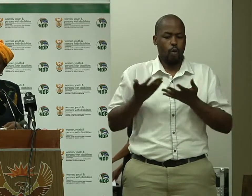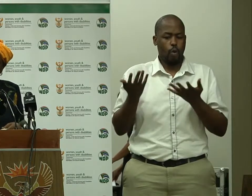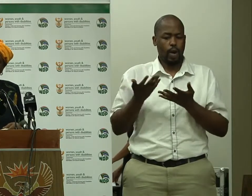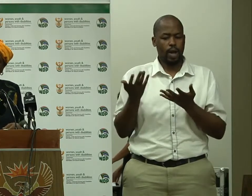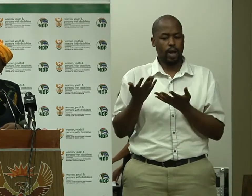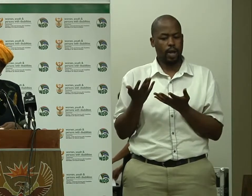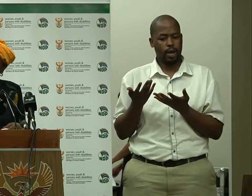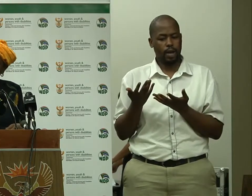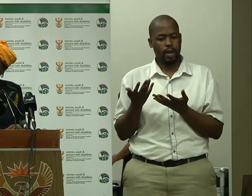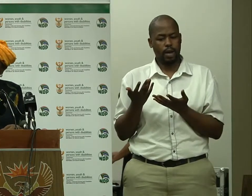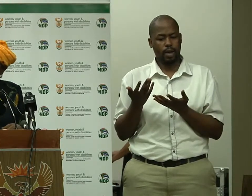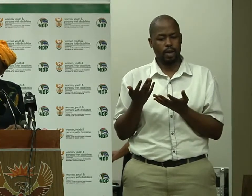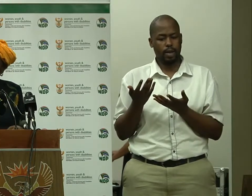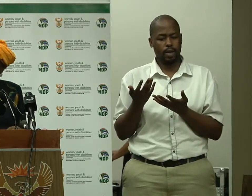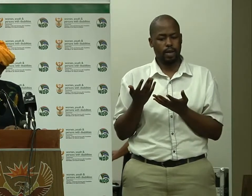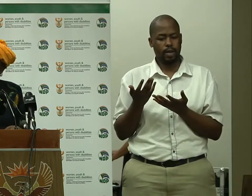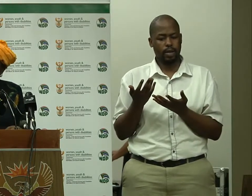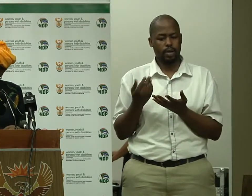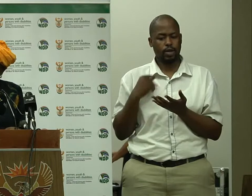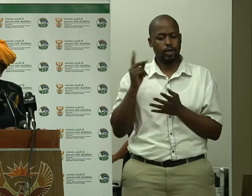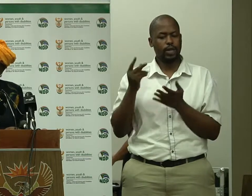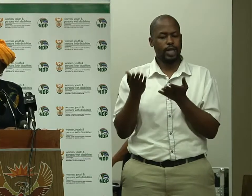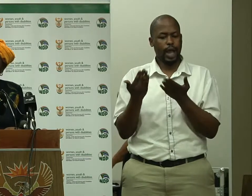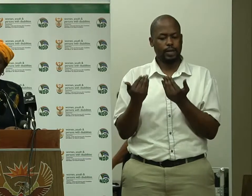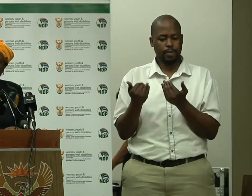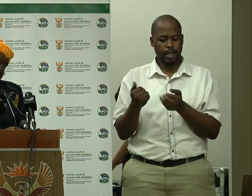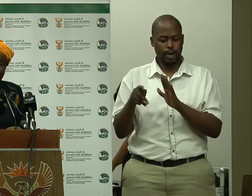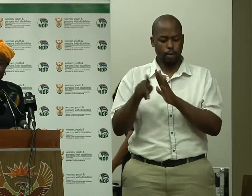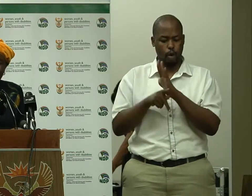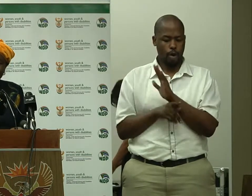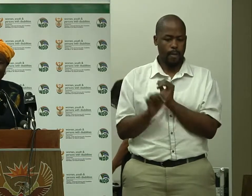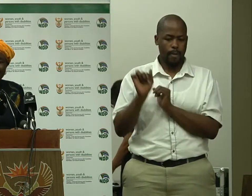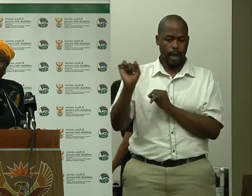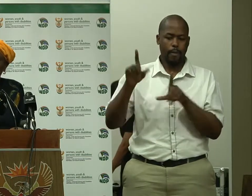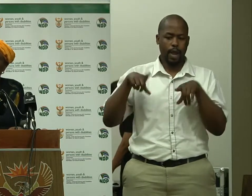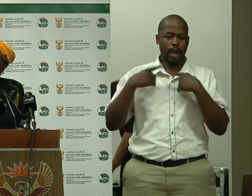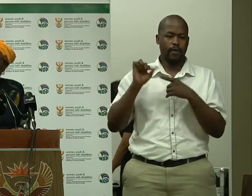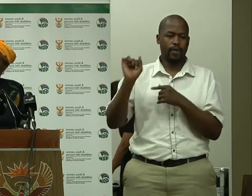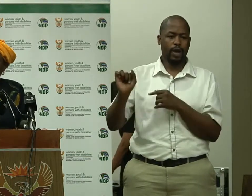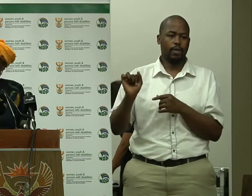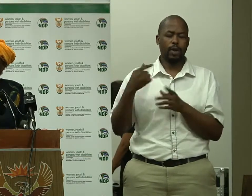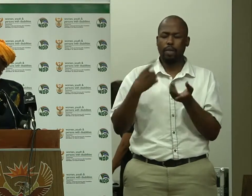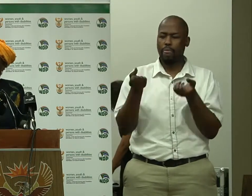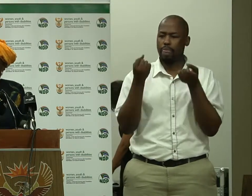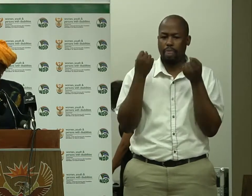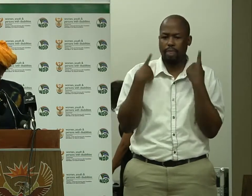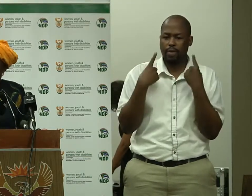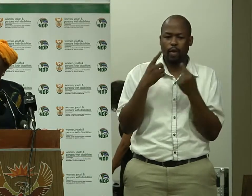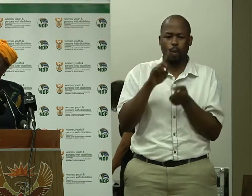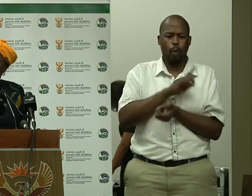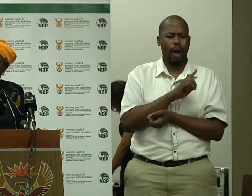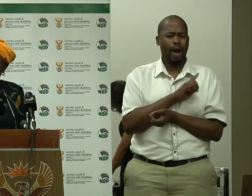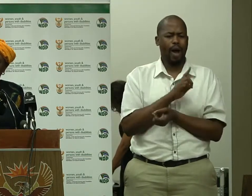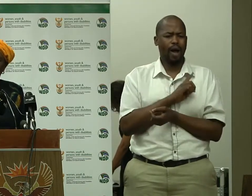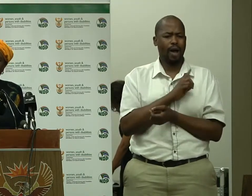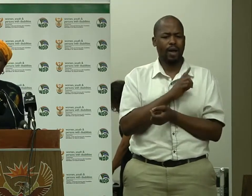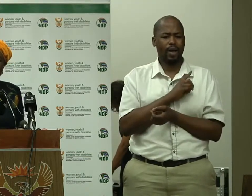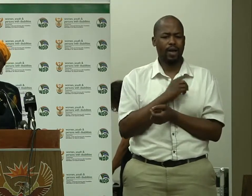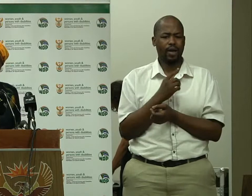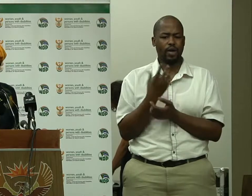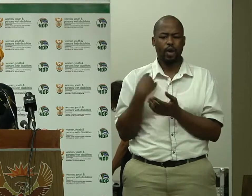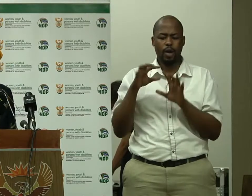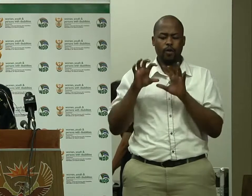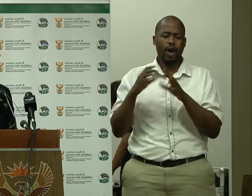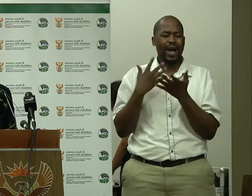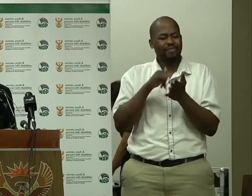the expected routines in their lives, and they don't understand why there's this. I'm